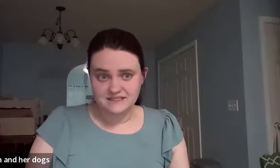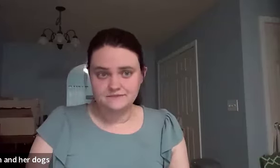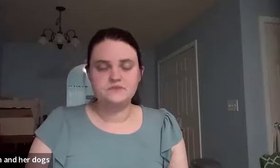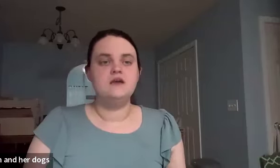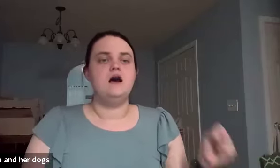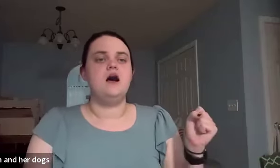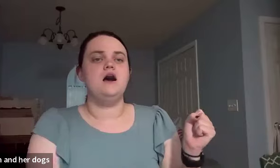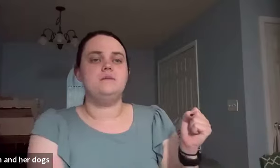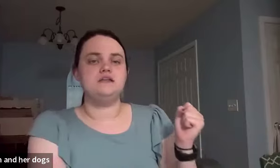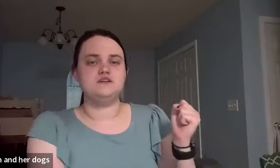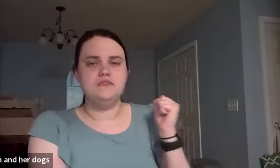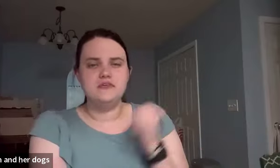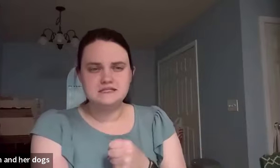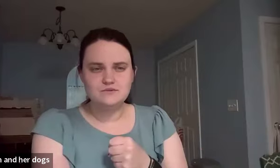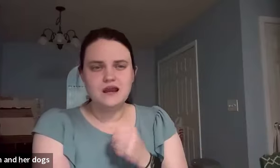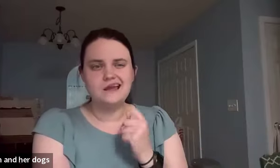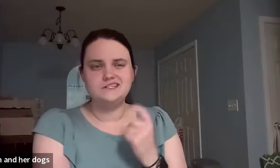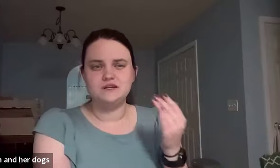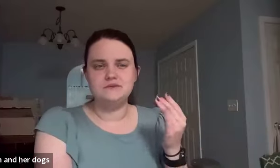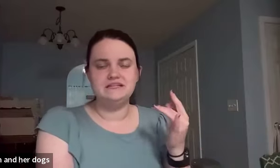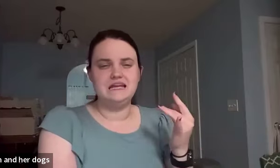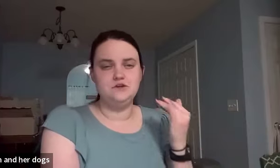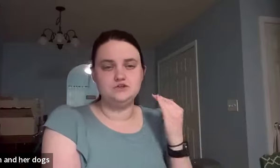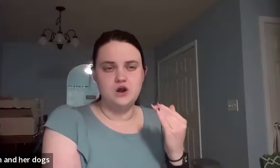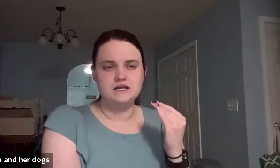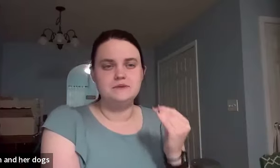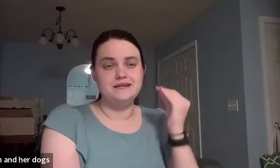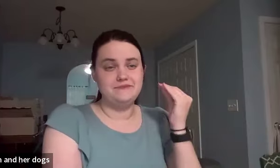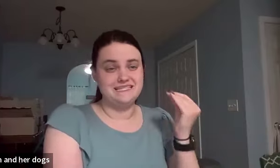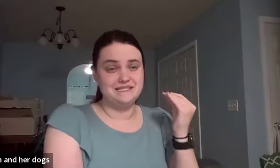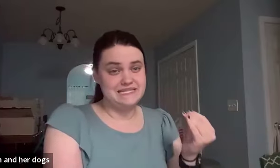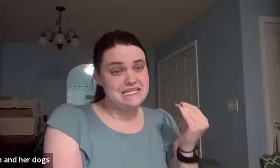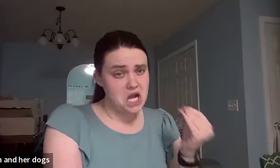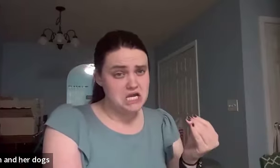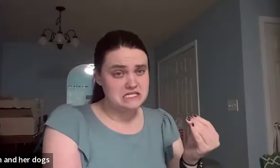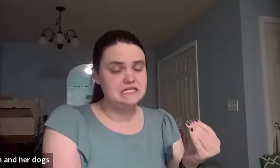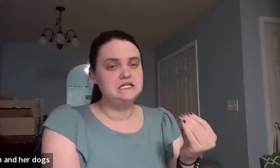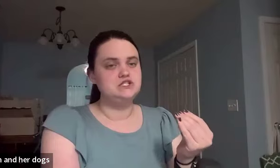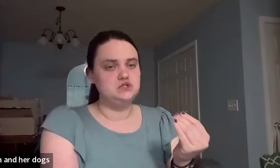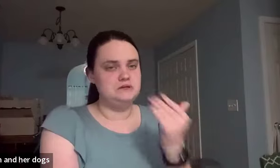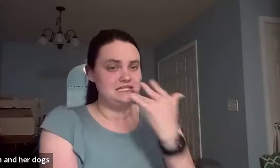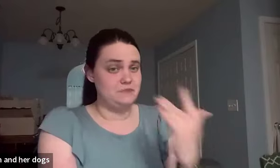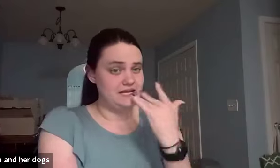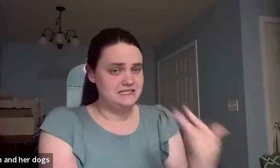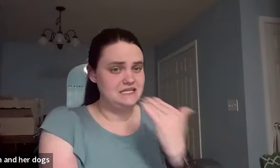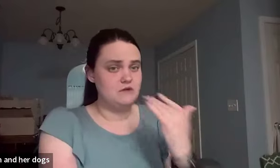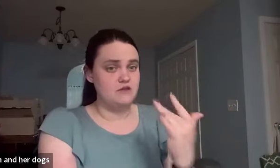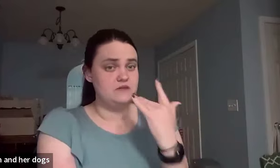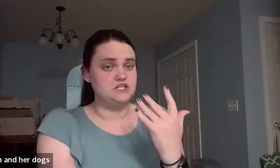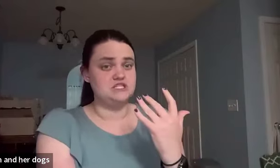hot. And so this one, I do recommend if you're talking about it being spicy hot, doing the spicy rather than just